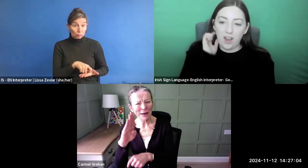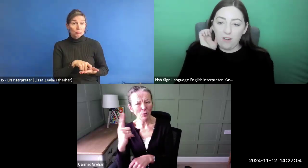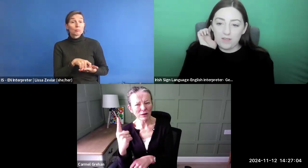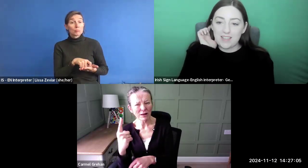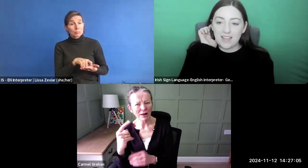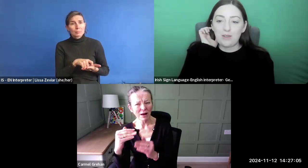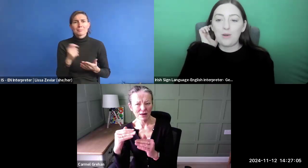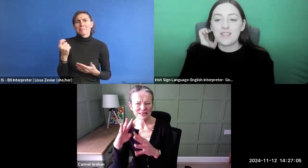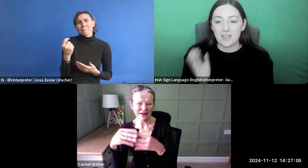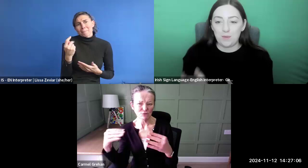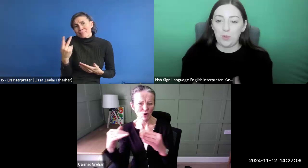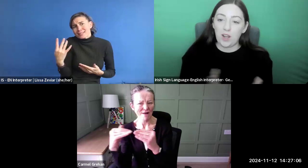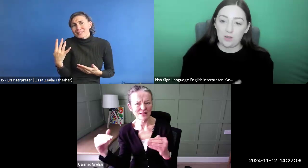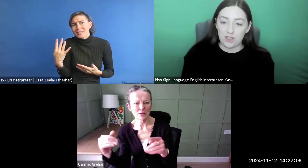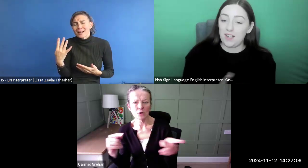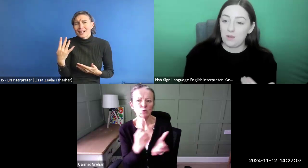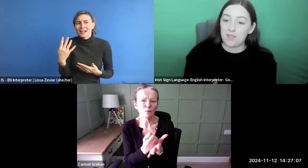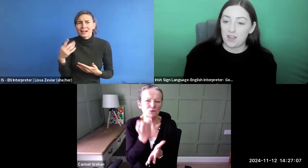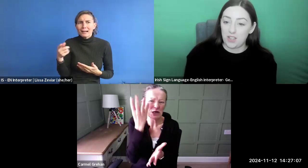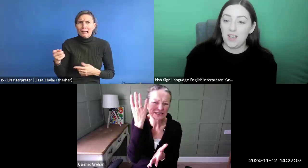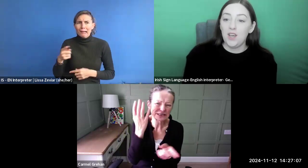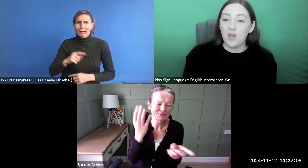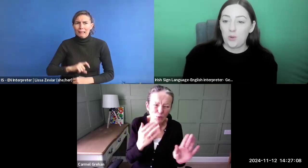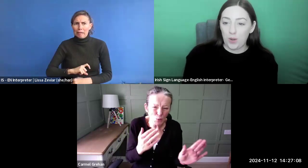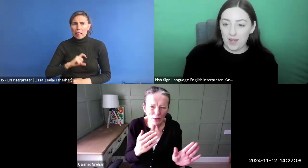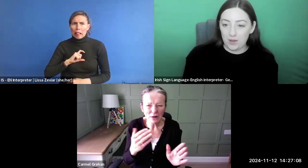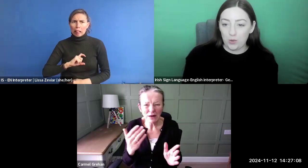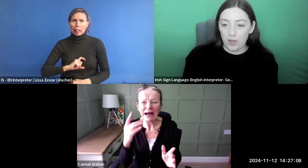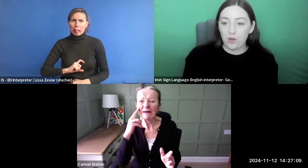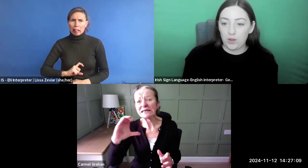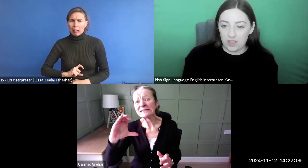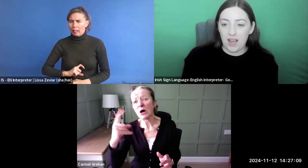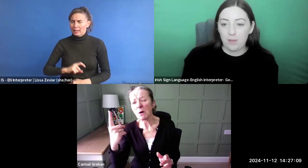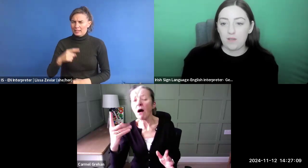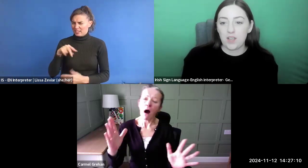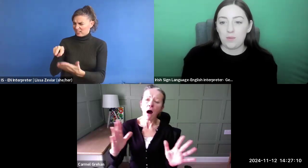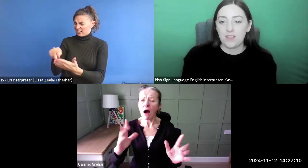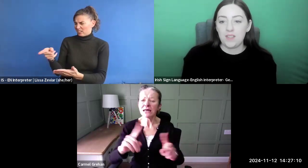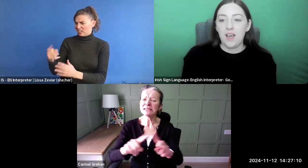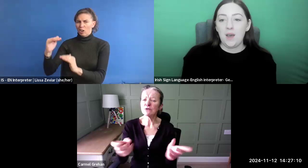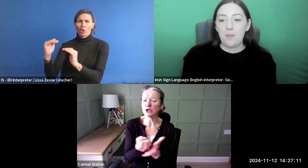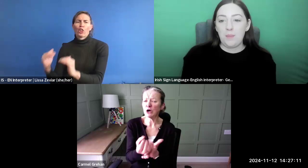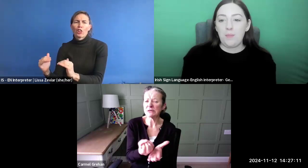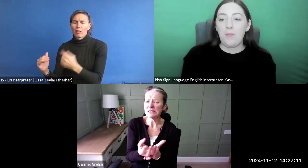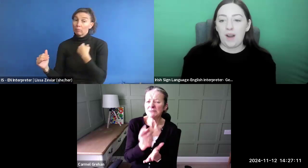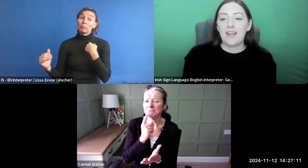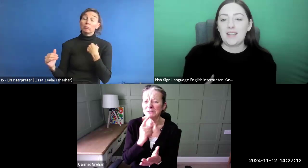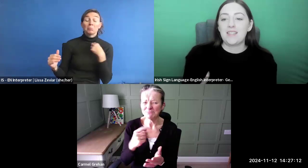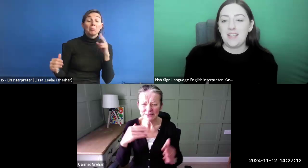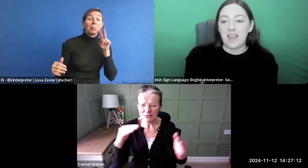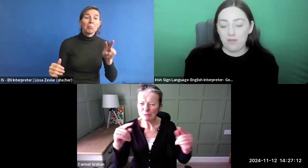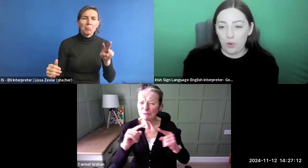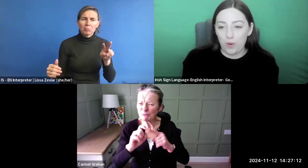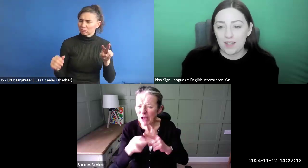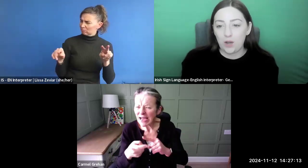weren't very confident in their own assessment, but when I looked at it, it was actually quite good. And obviously, I was marking